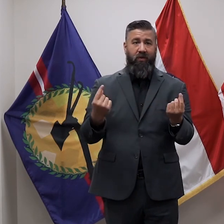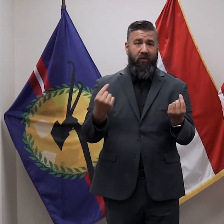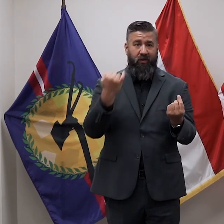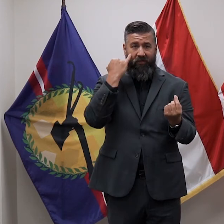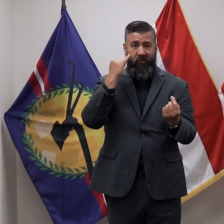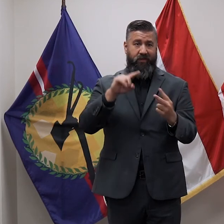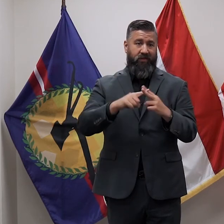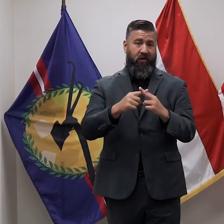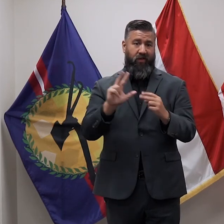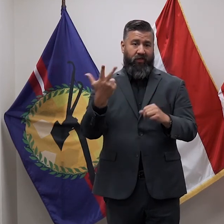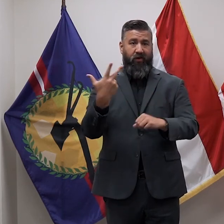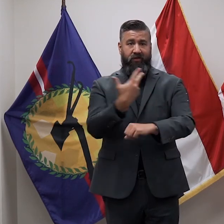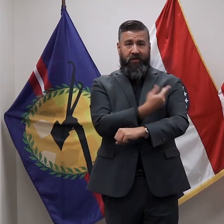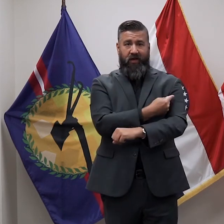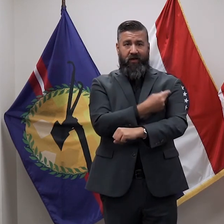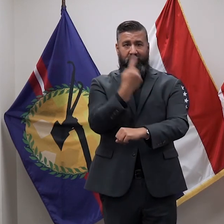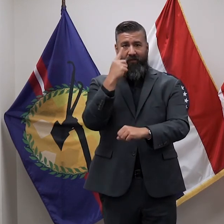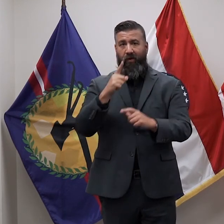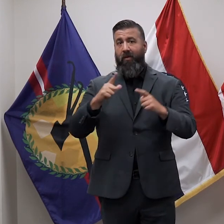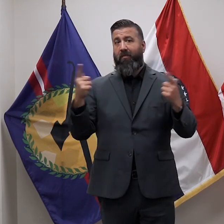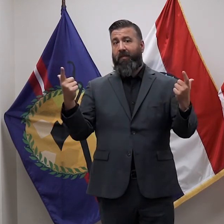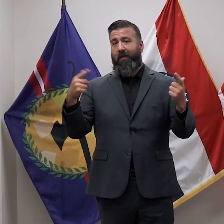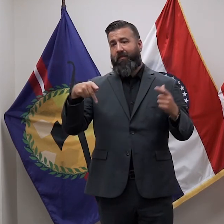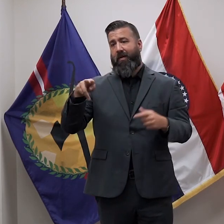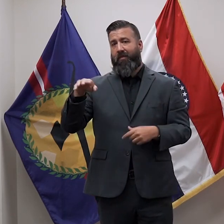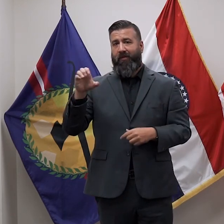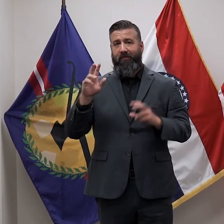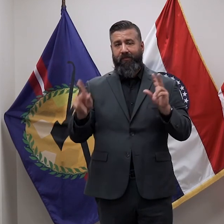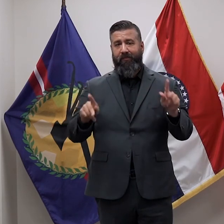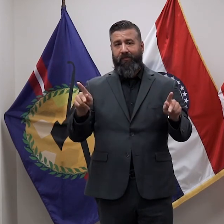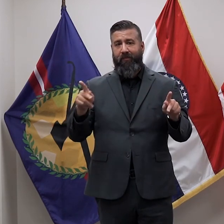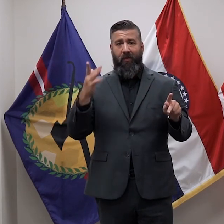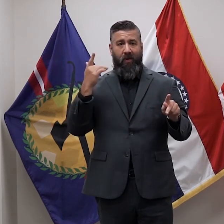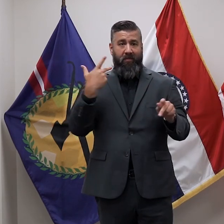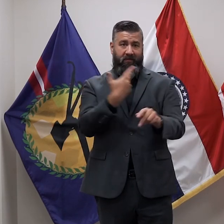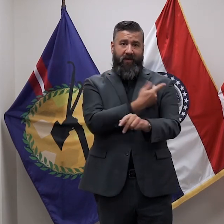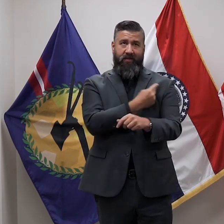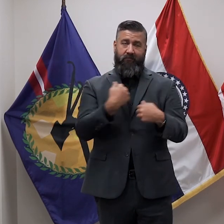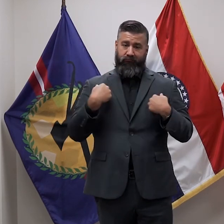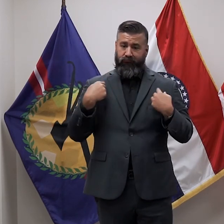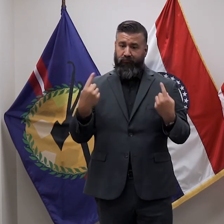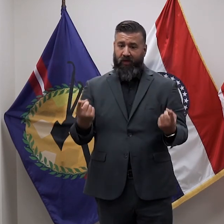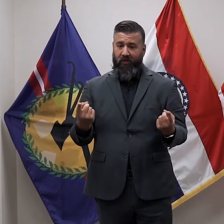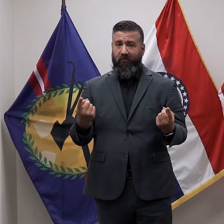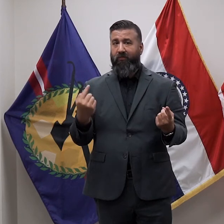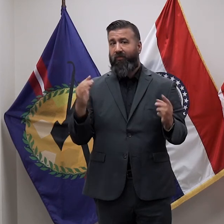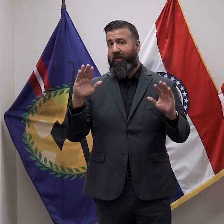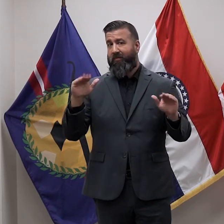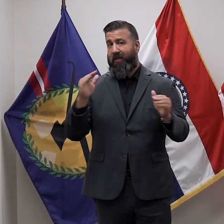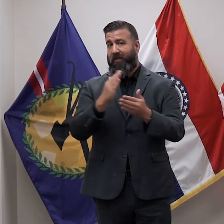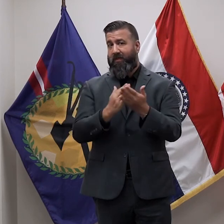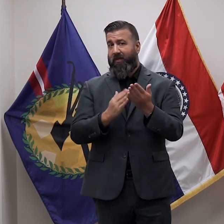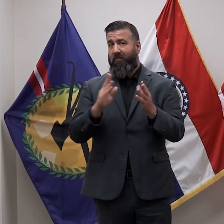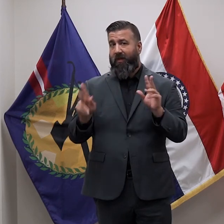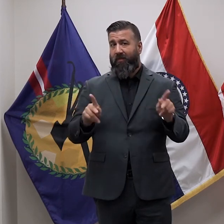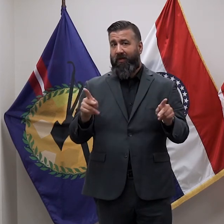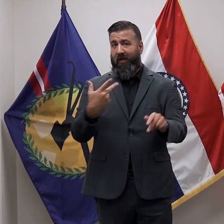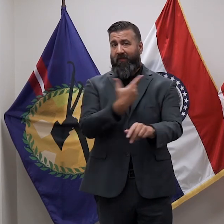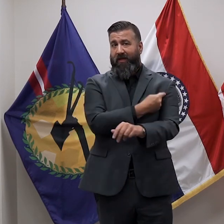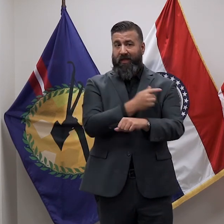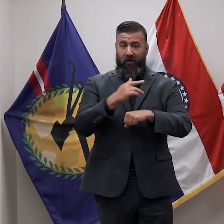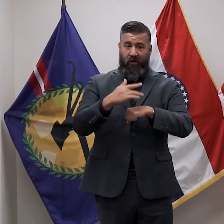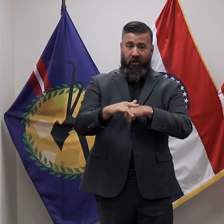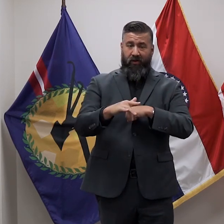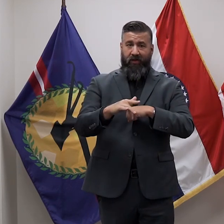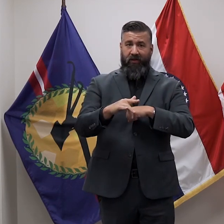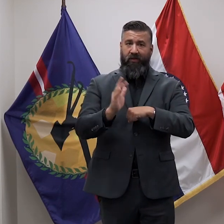start to do some third dose boosters for a larger public, because we've been vaccinating for a while, and we expect that some of those folks that got vaccinated earlier